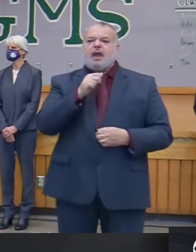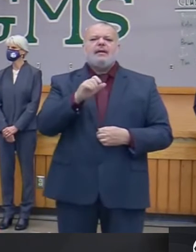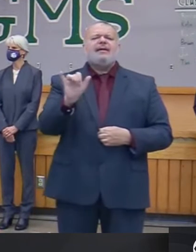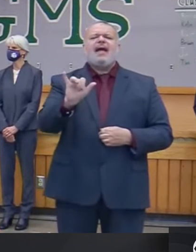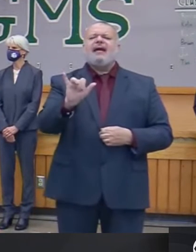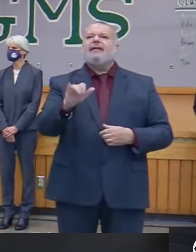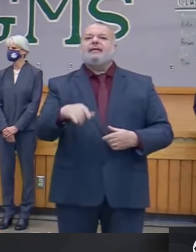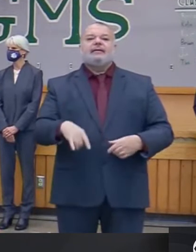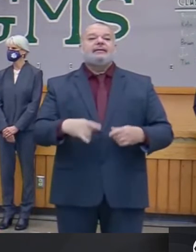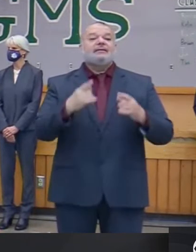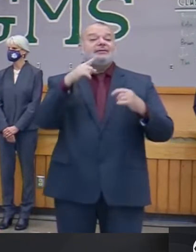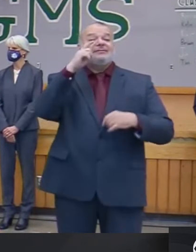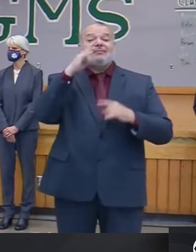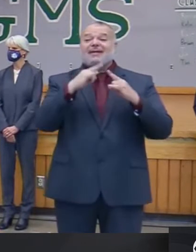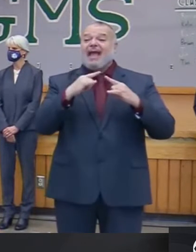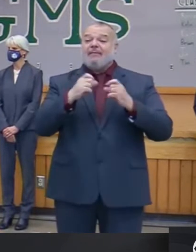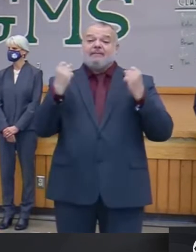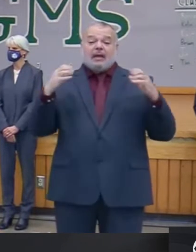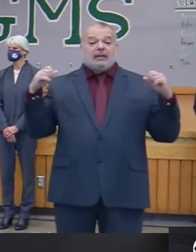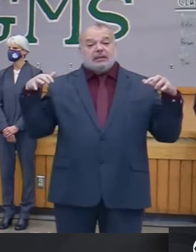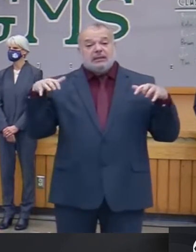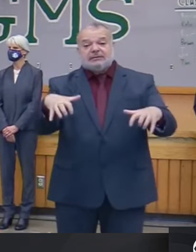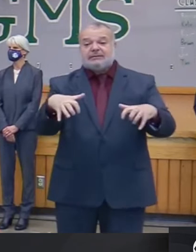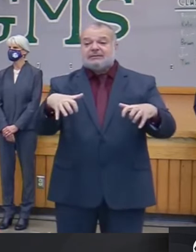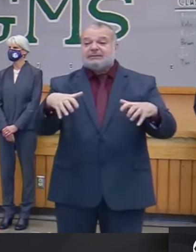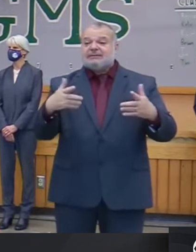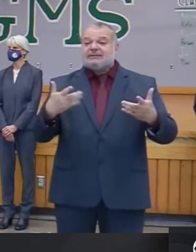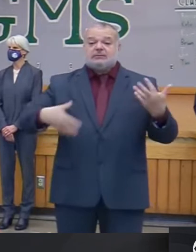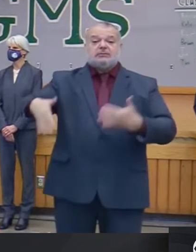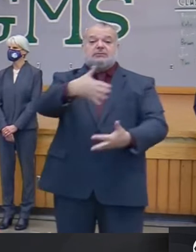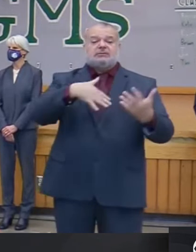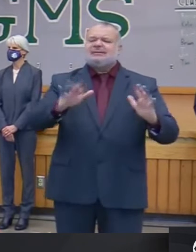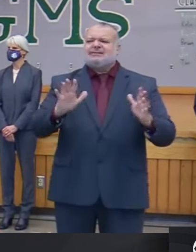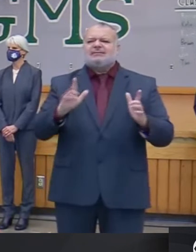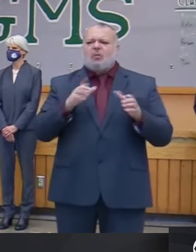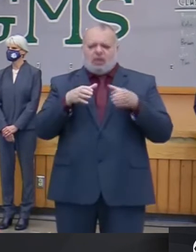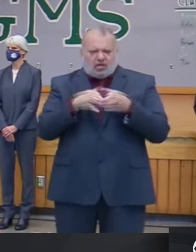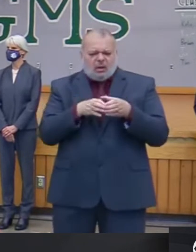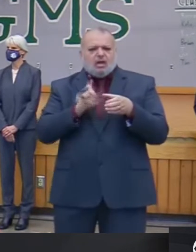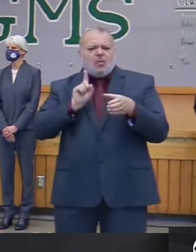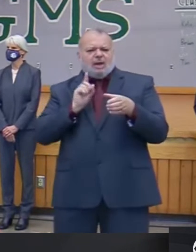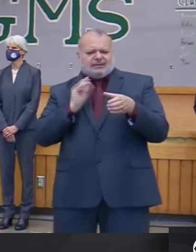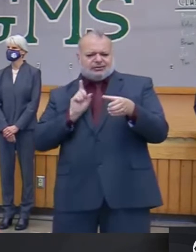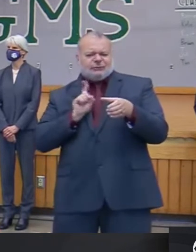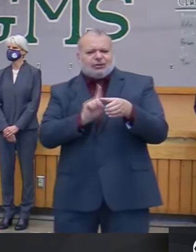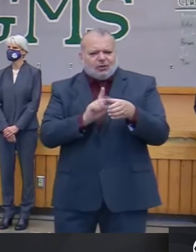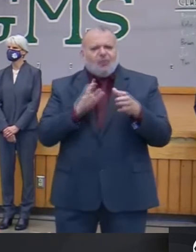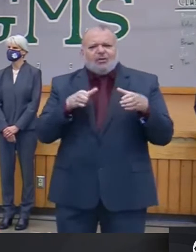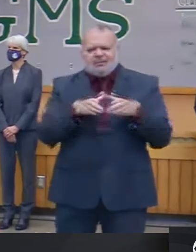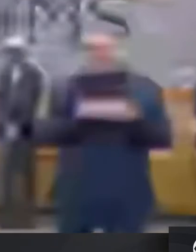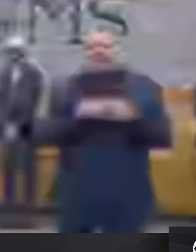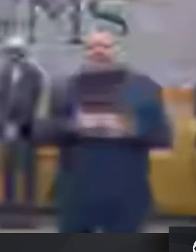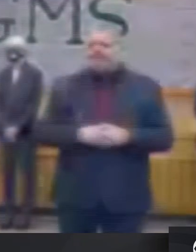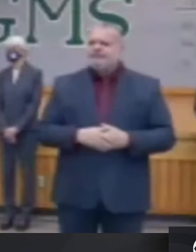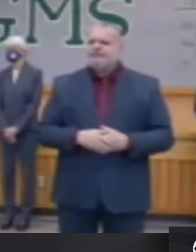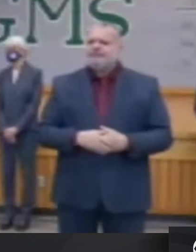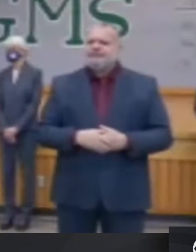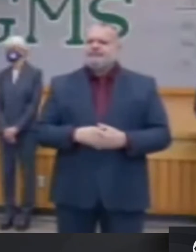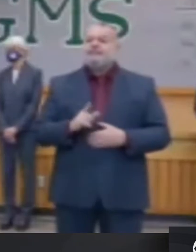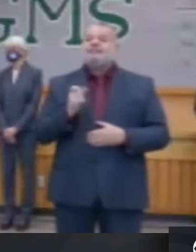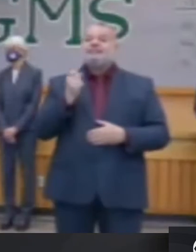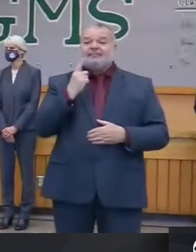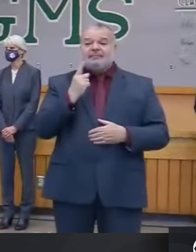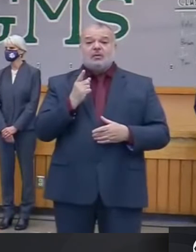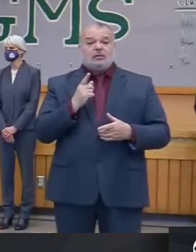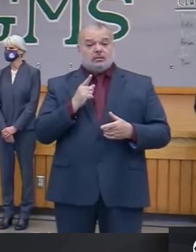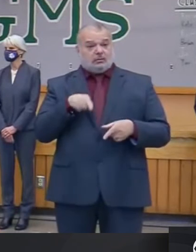department anticipates will impact more than 50,000 students statewide each year. But the plan doesn't ask schools to focus